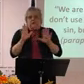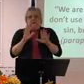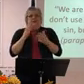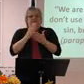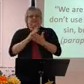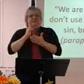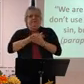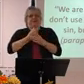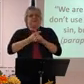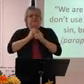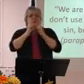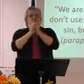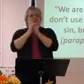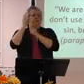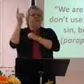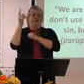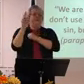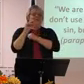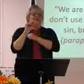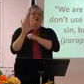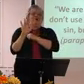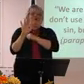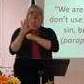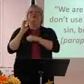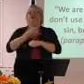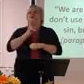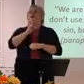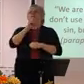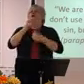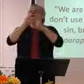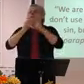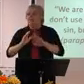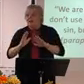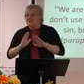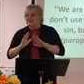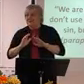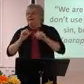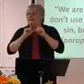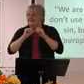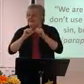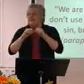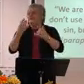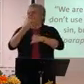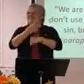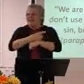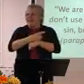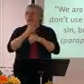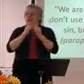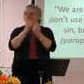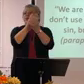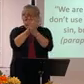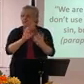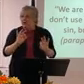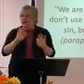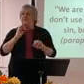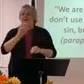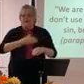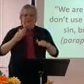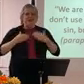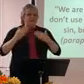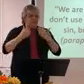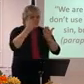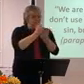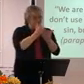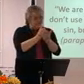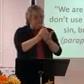from worshiping God. And so we are blessed still today with the freedom that we enjoy.